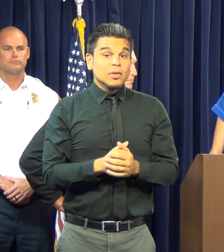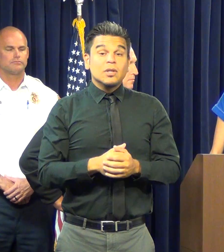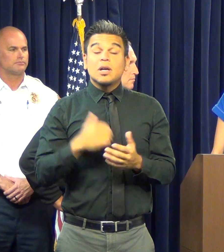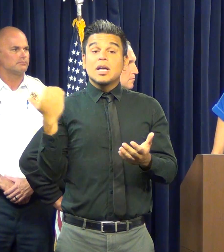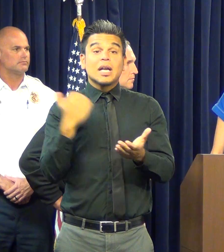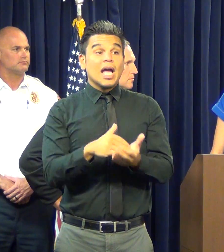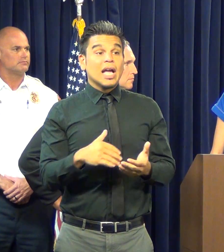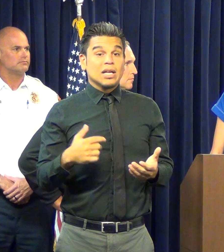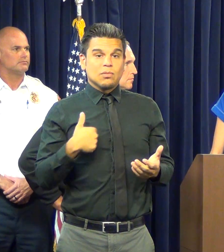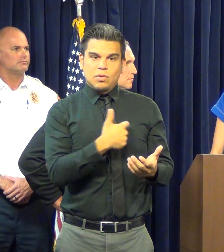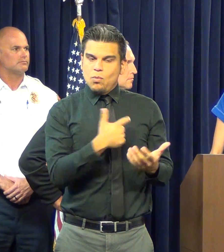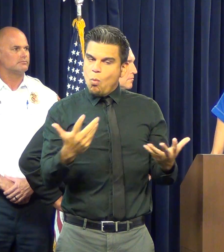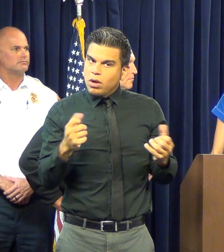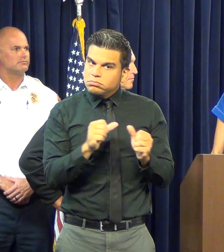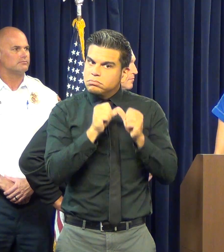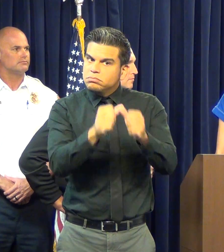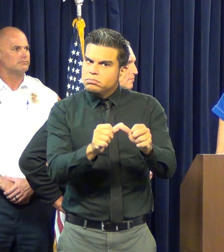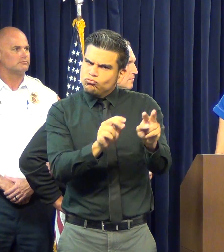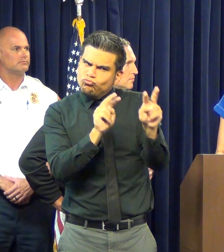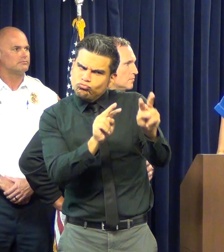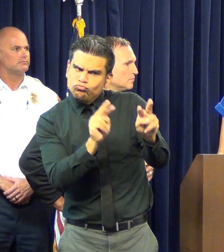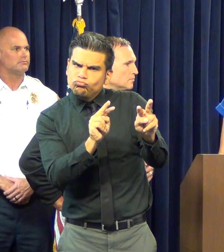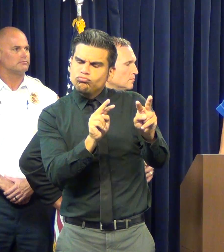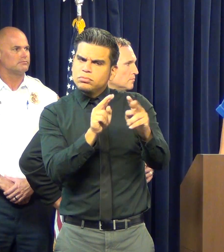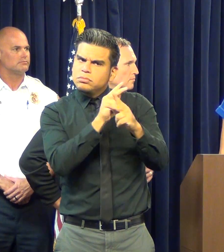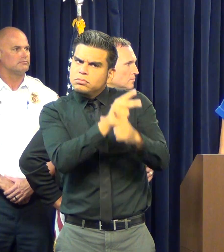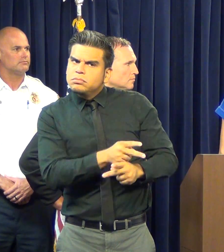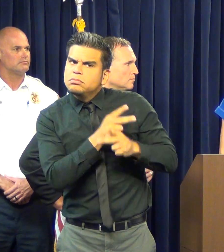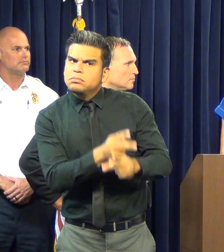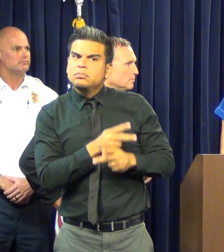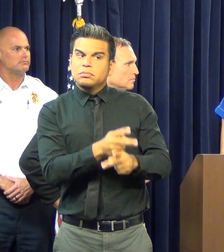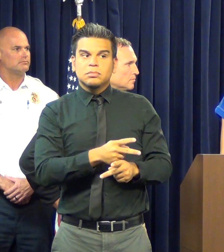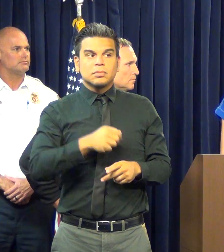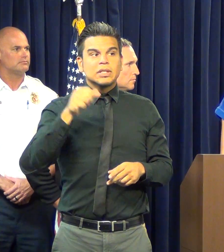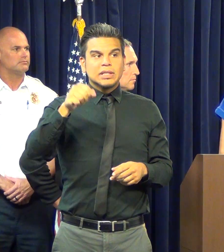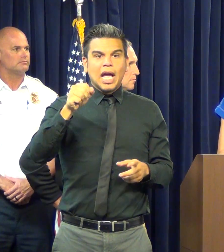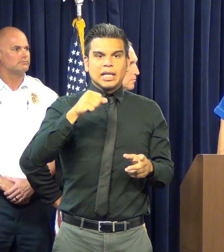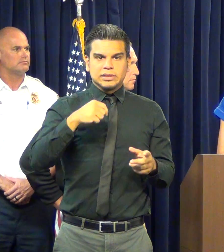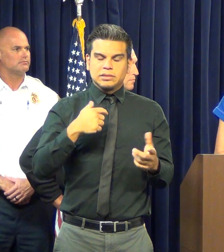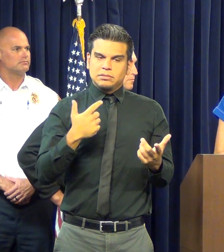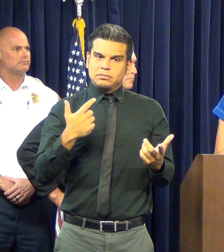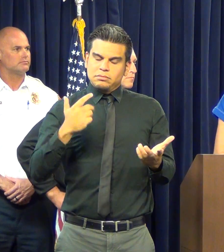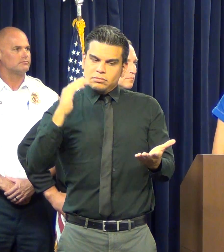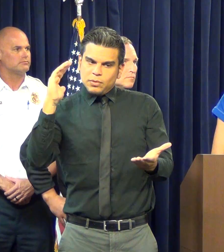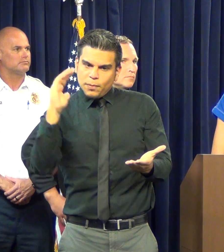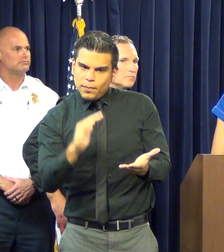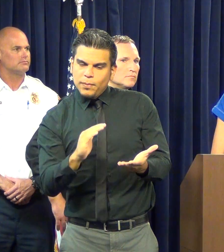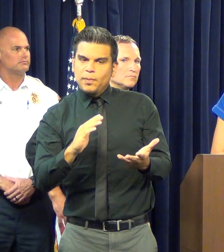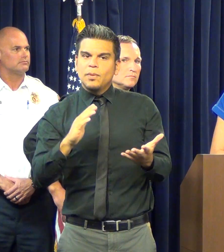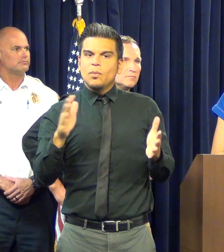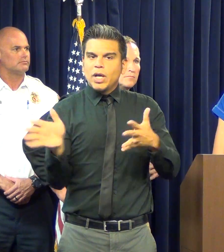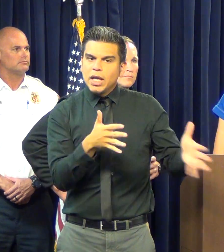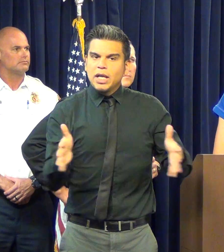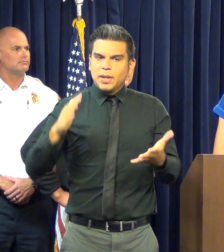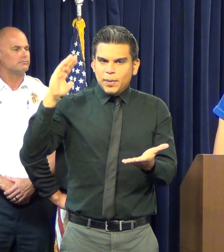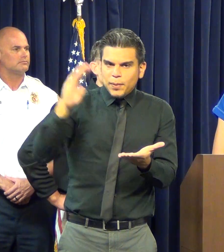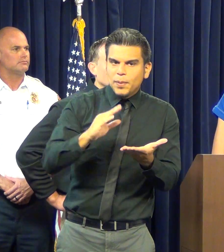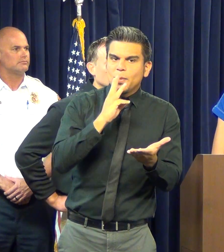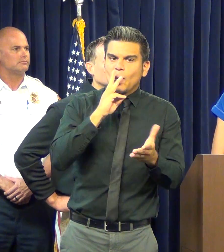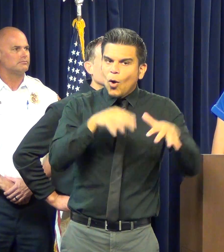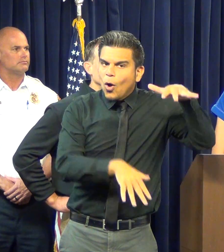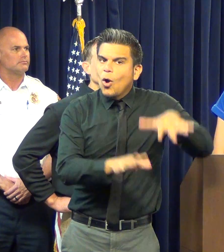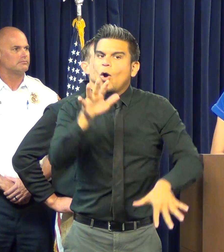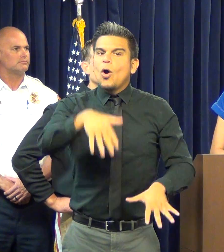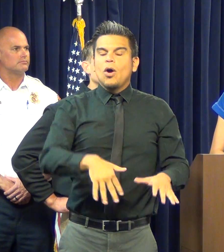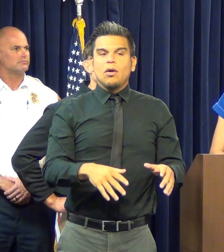let down our guard. By all means, even though the forecast magnitudes have come down in terms of winds and surge, the surge